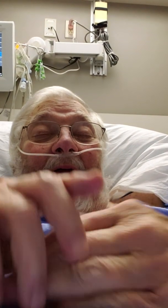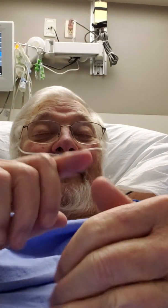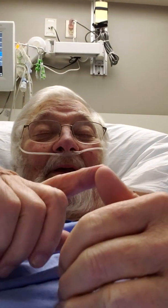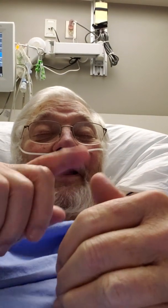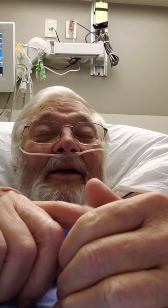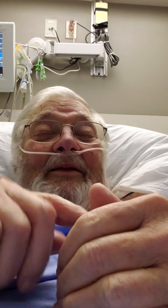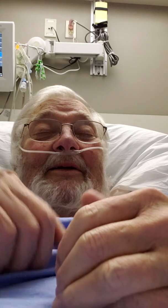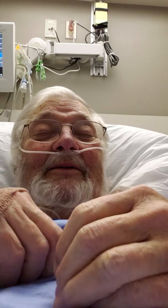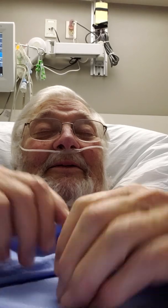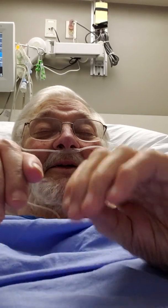Then,